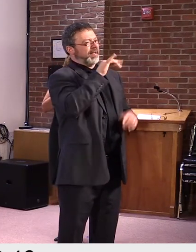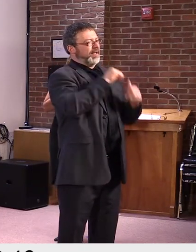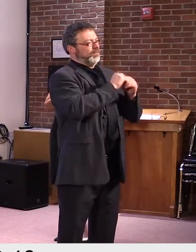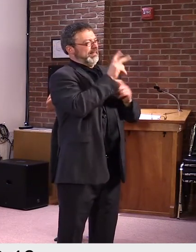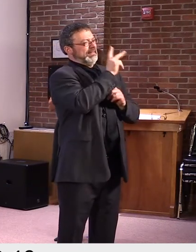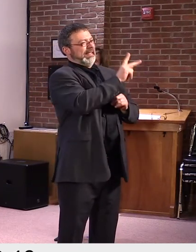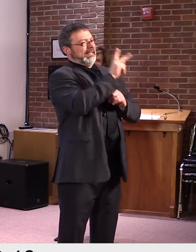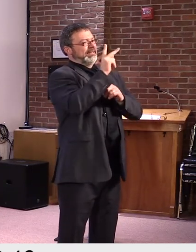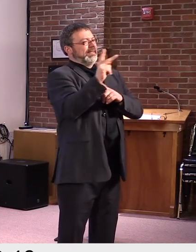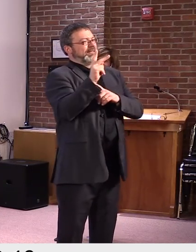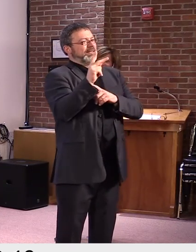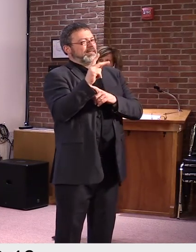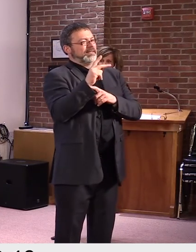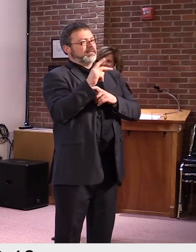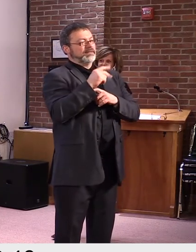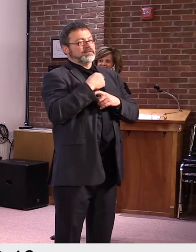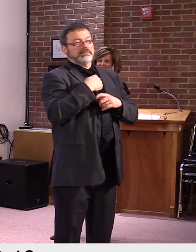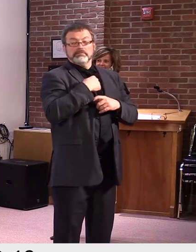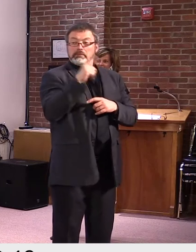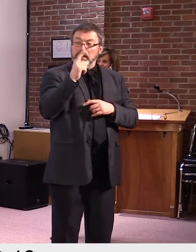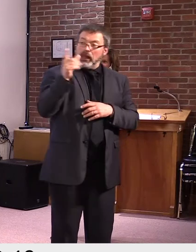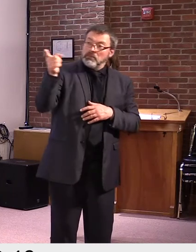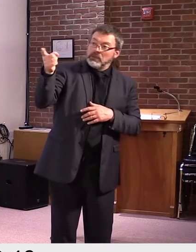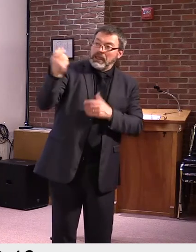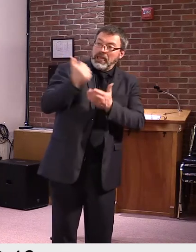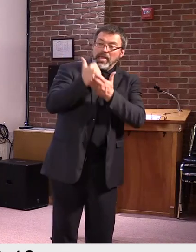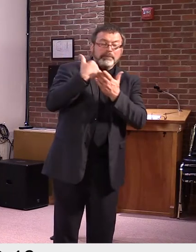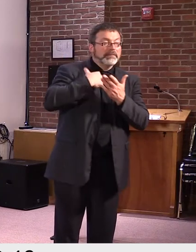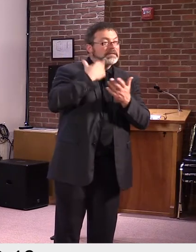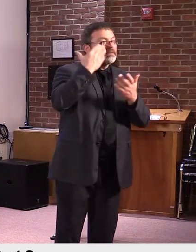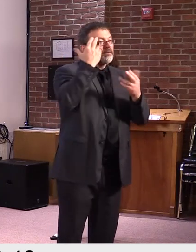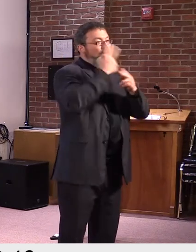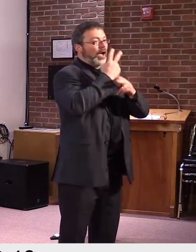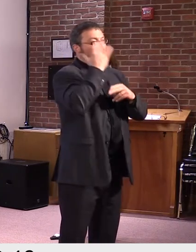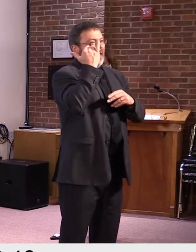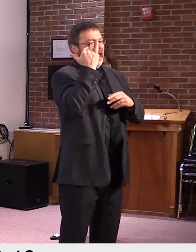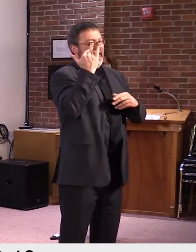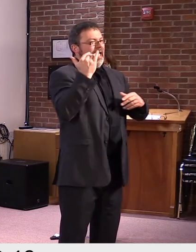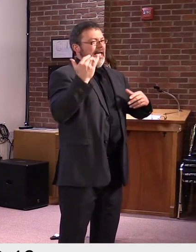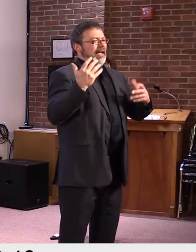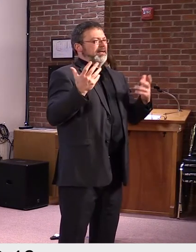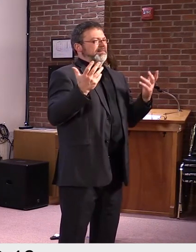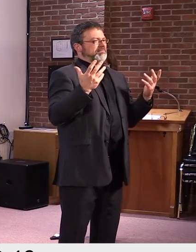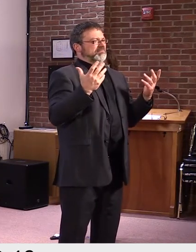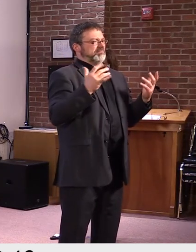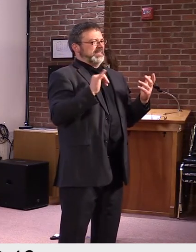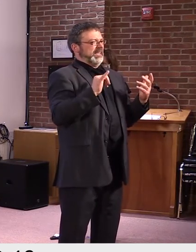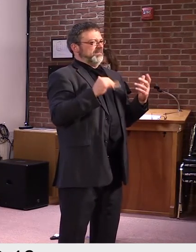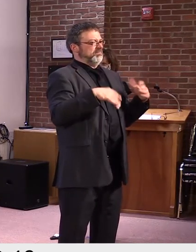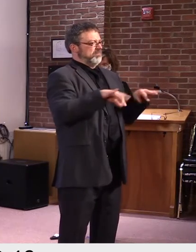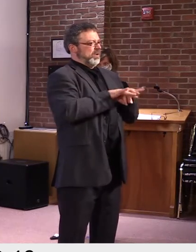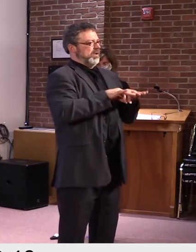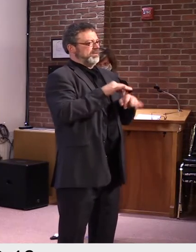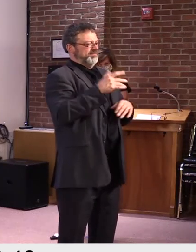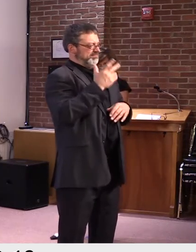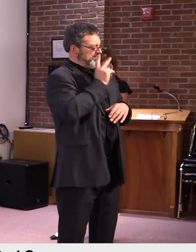be able to have a better understanding of where that the origin was, or maybe Secretary Moore,